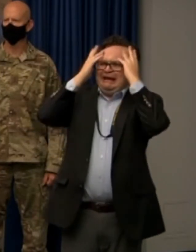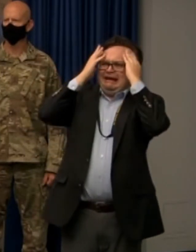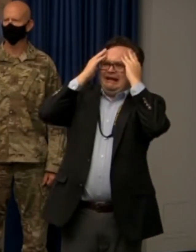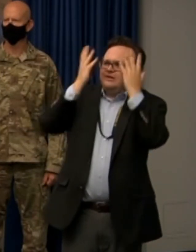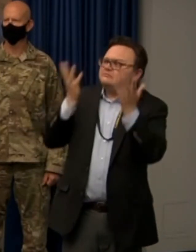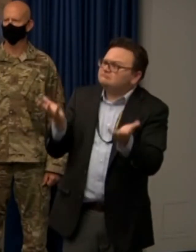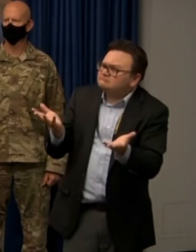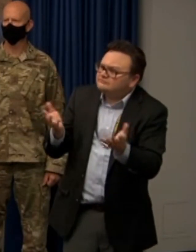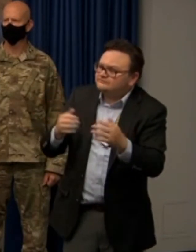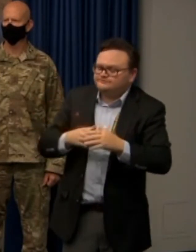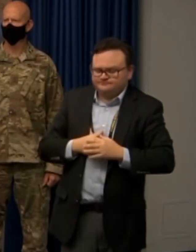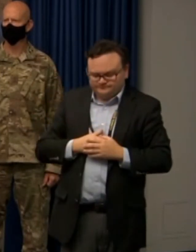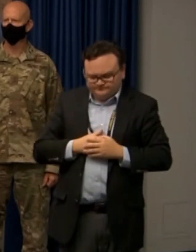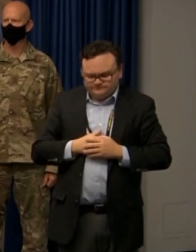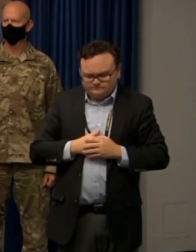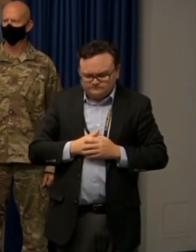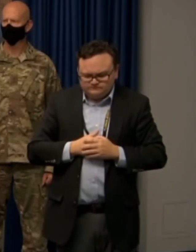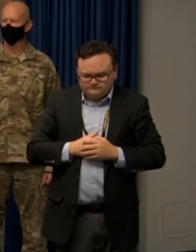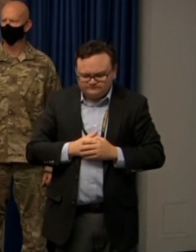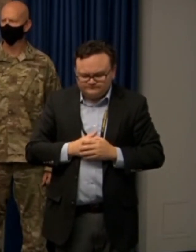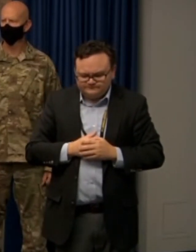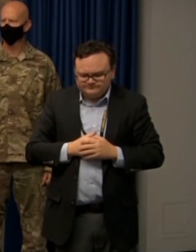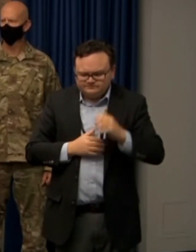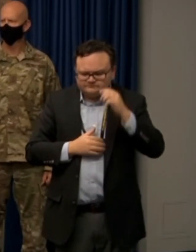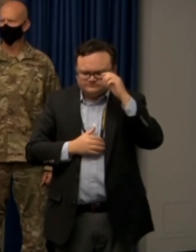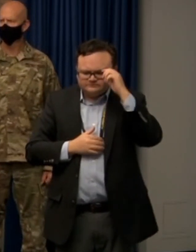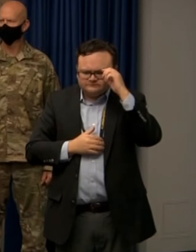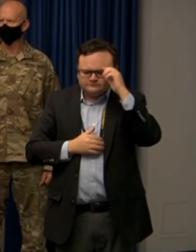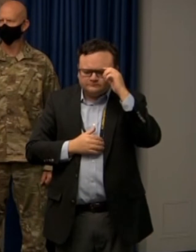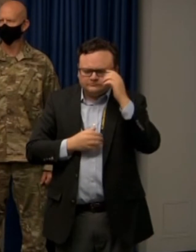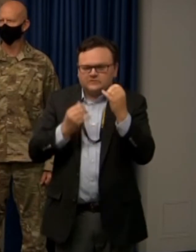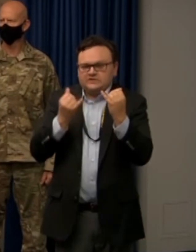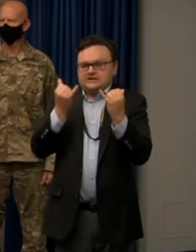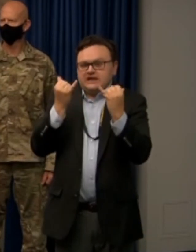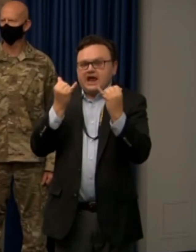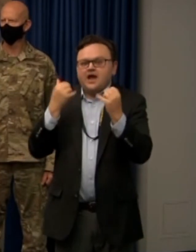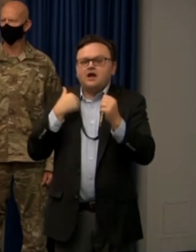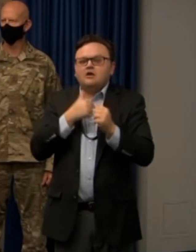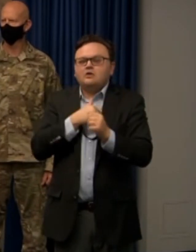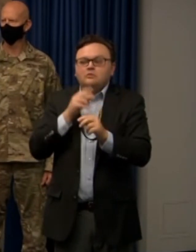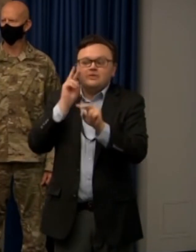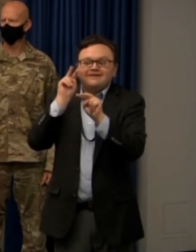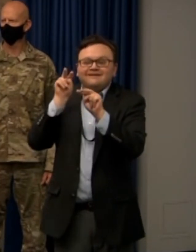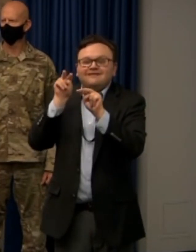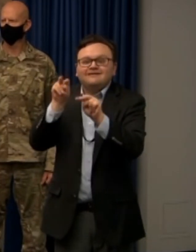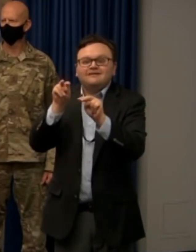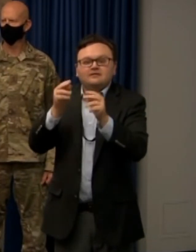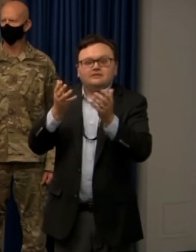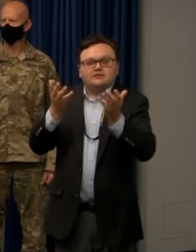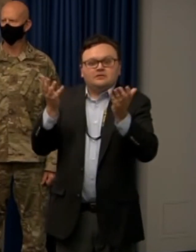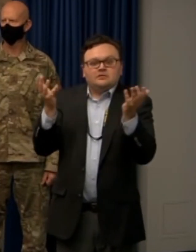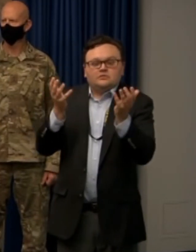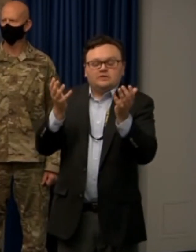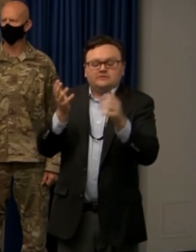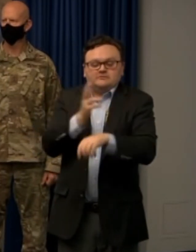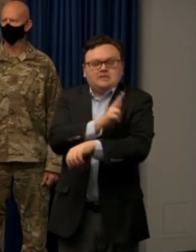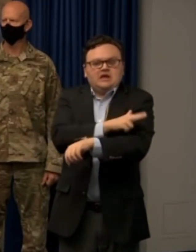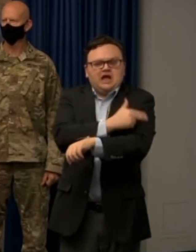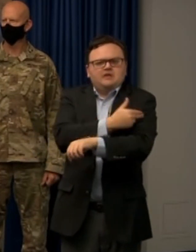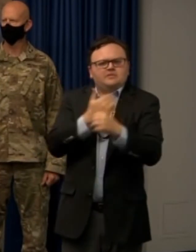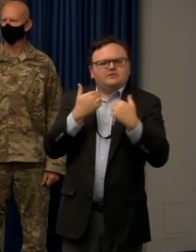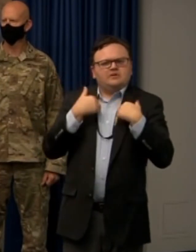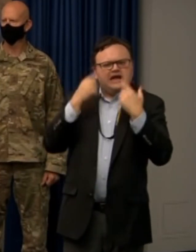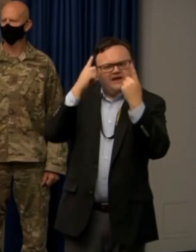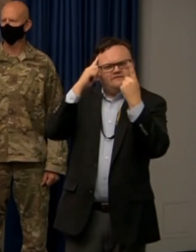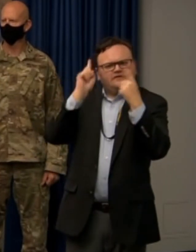I think the one thing that we are looking at is some of the agreements that some of the hospitals have